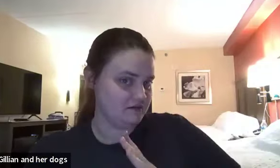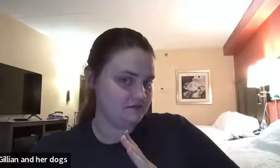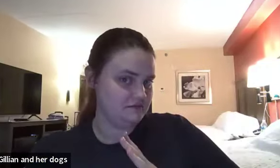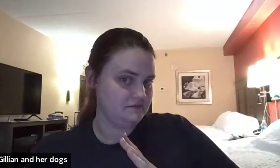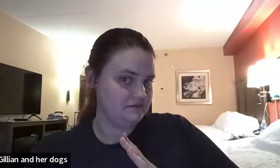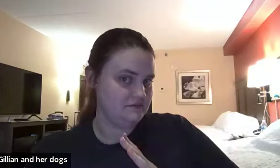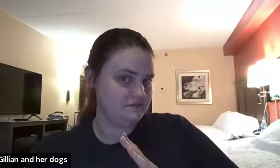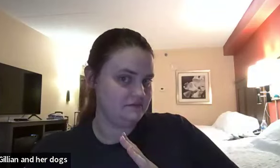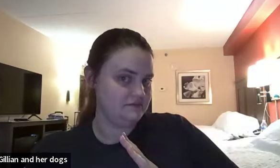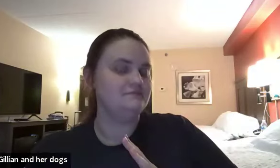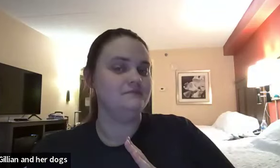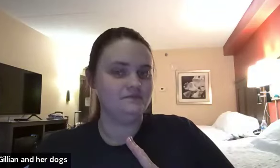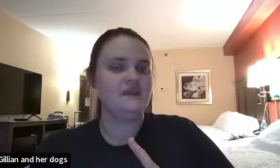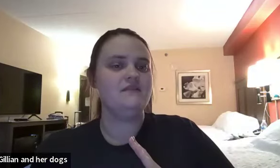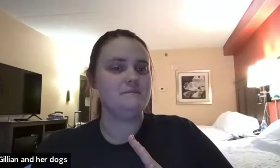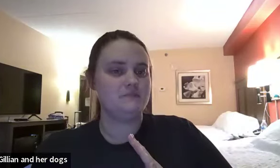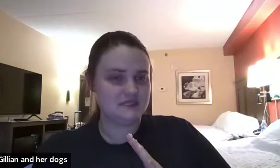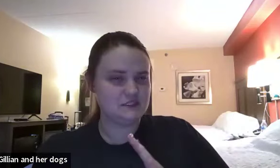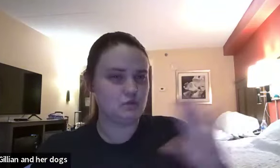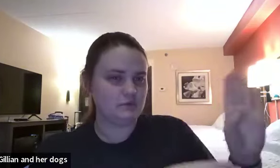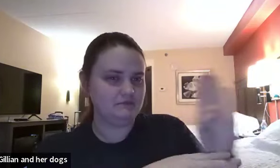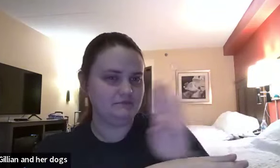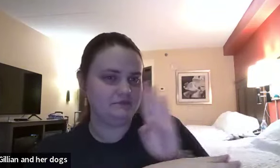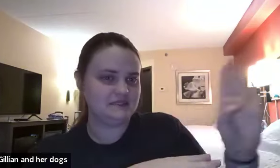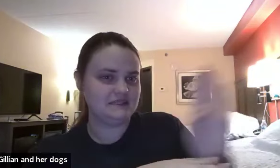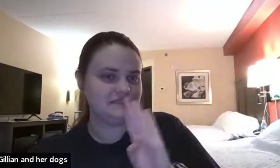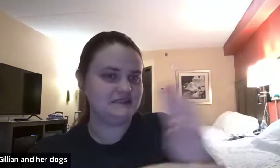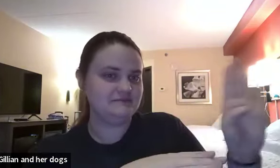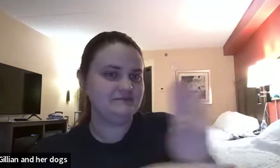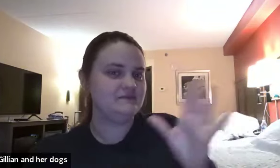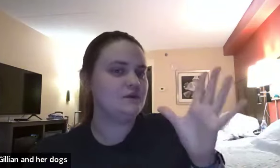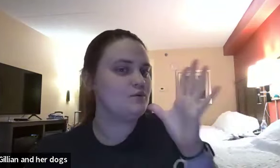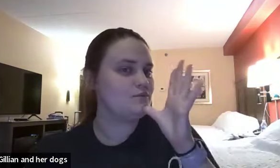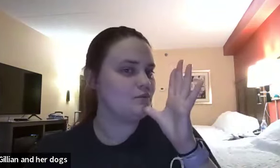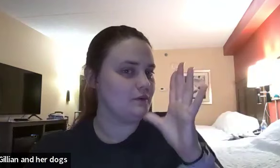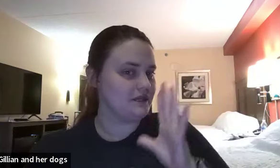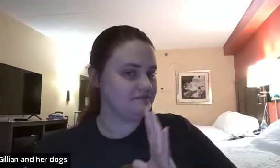man. And then businesswoman. Business woman.